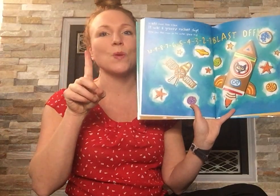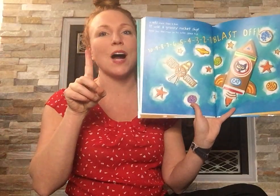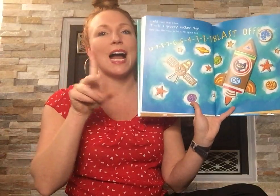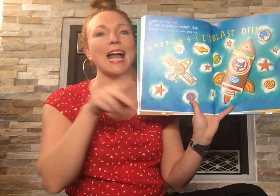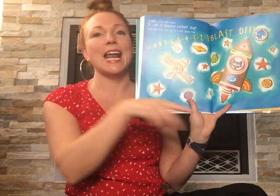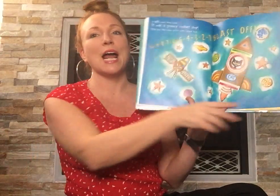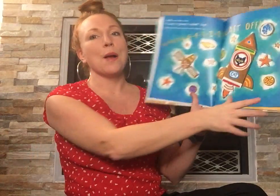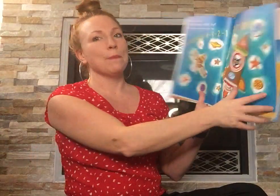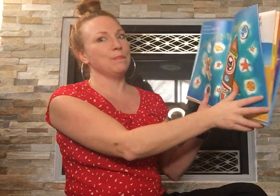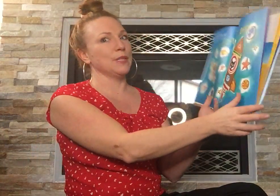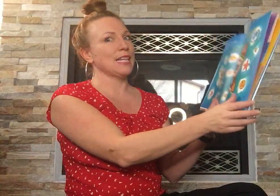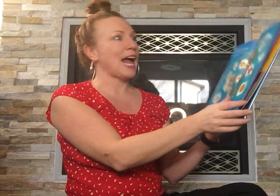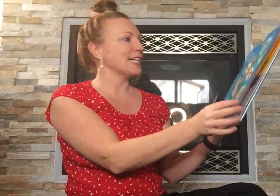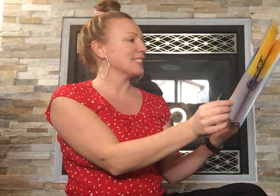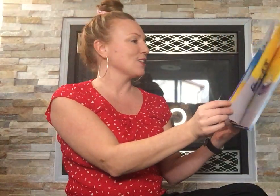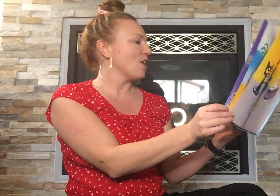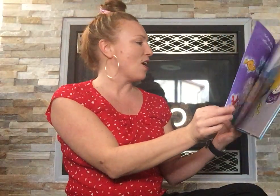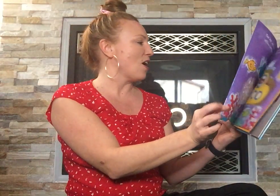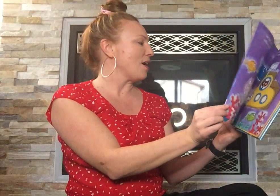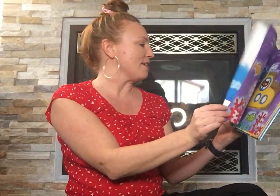1. Blast off.